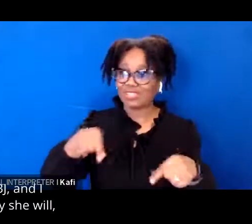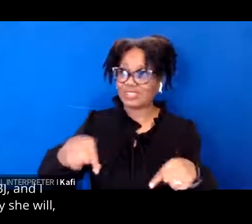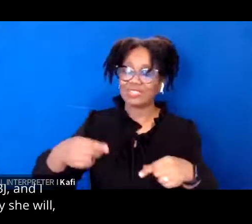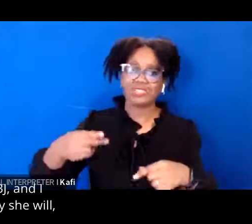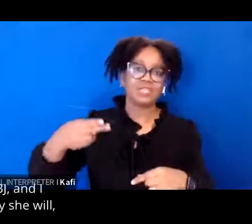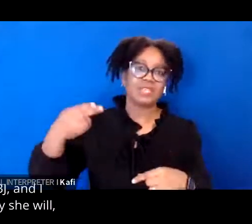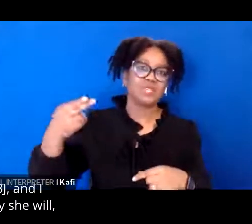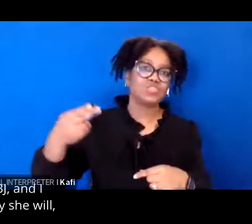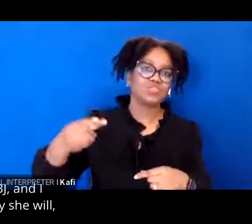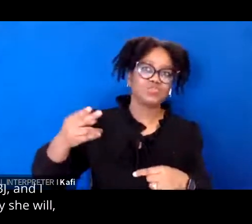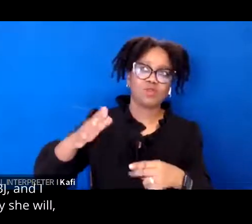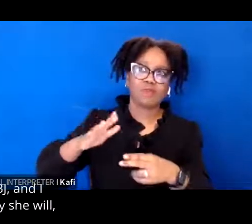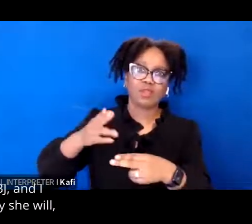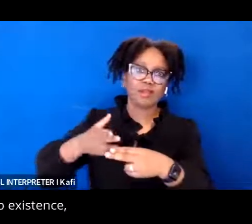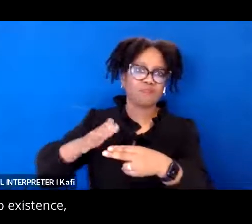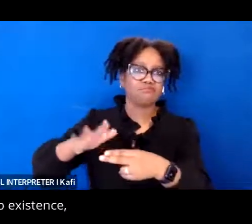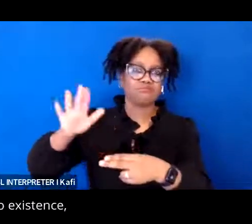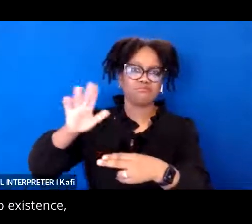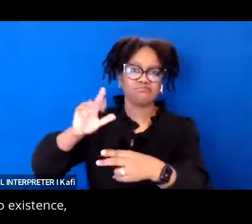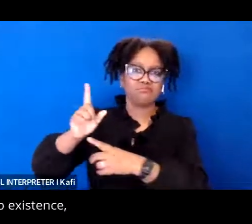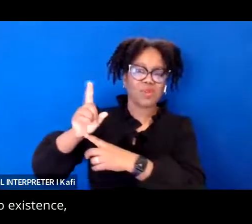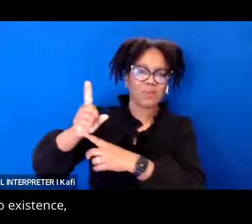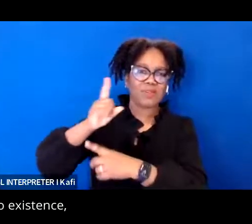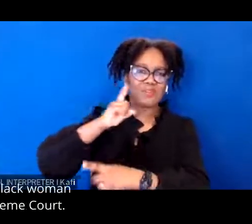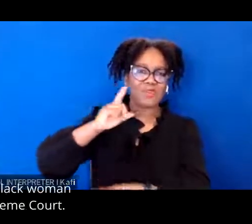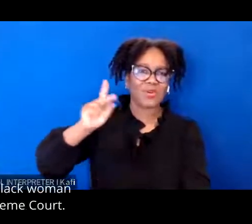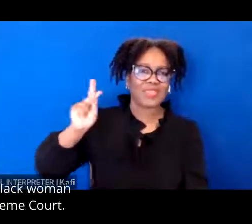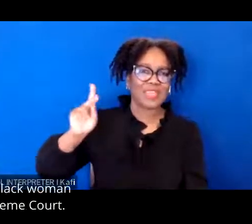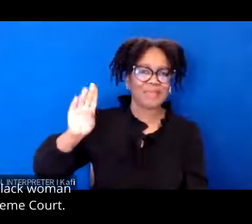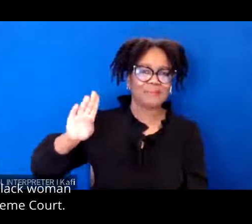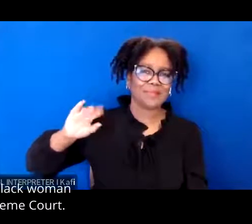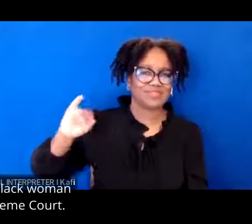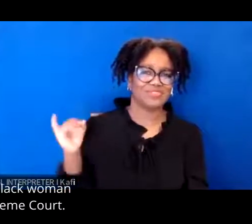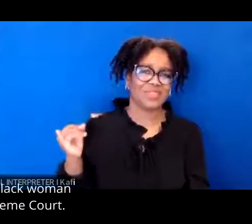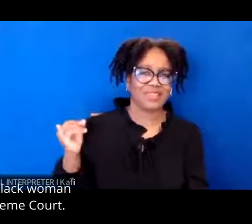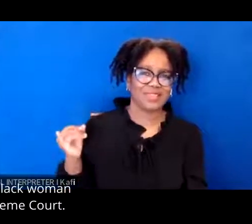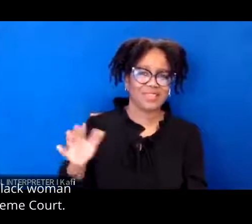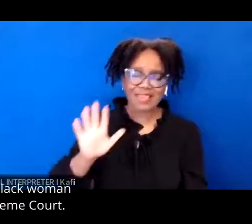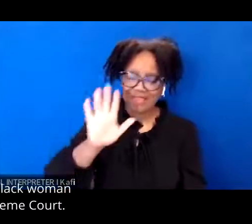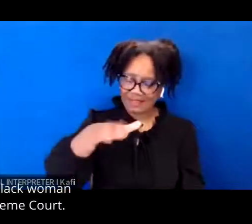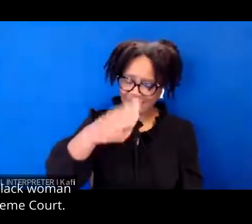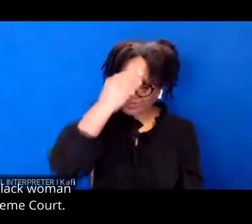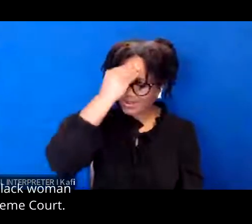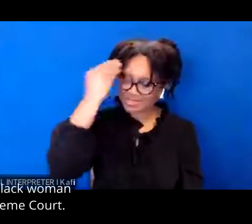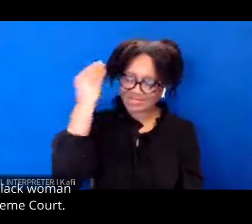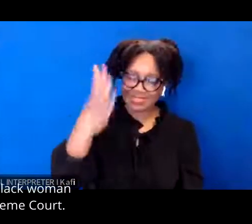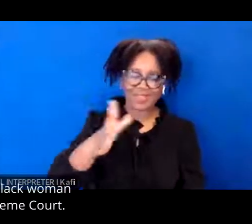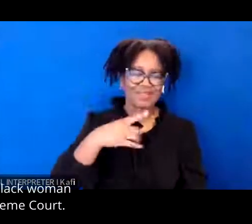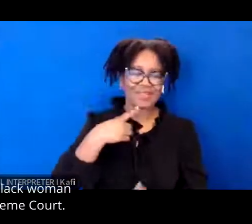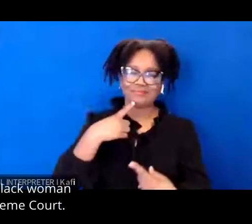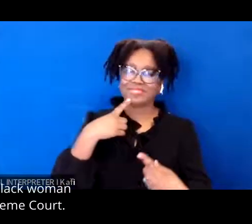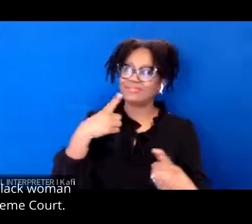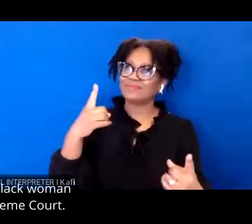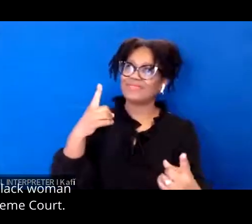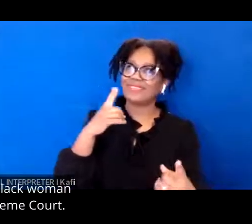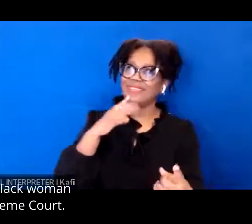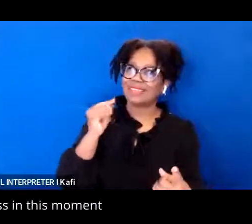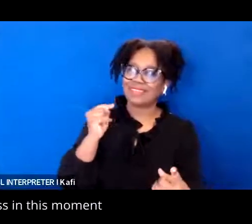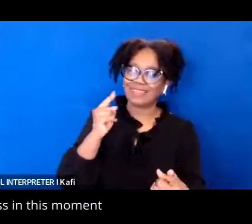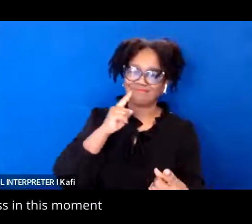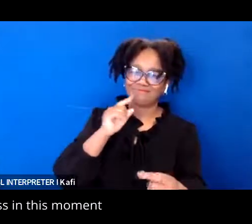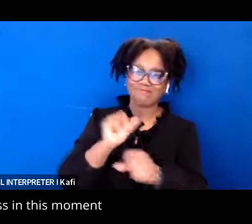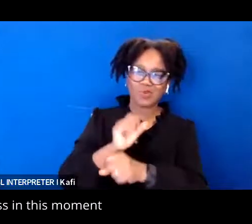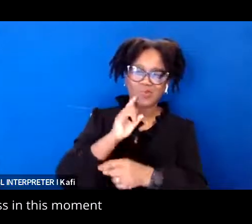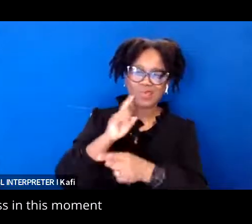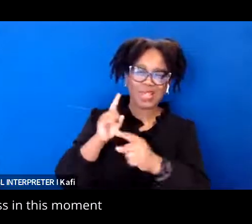and i just want to say she will and speak it into existence will be the first black woman to join the supreme court